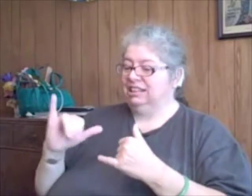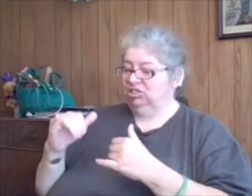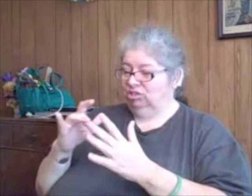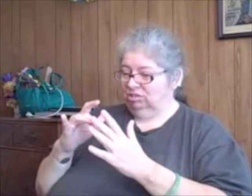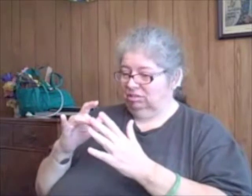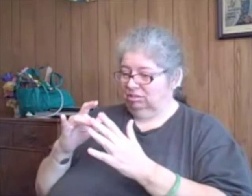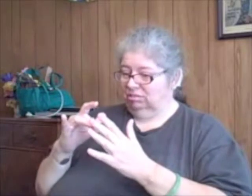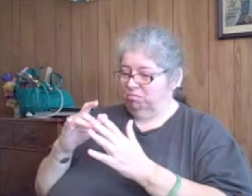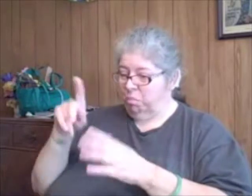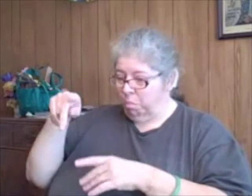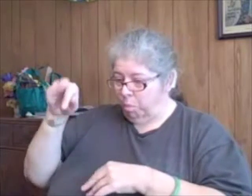As Paul says,